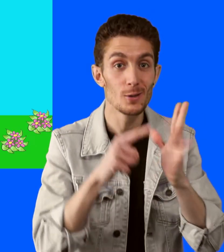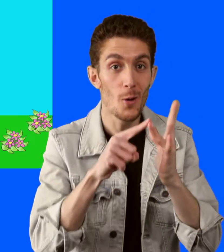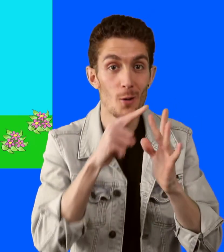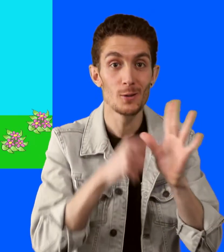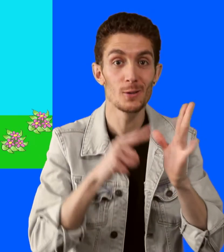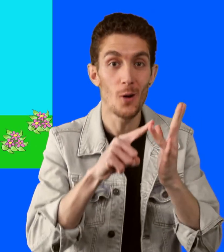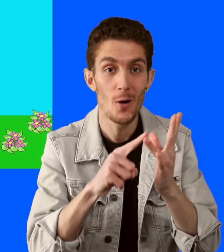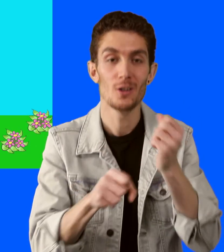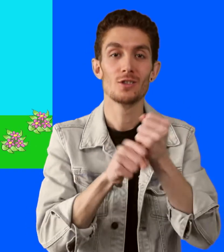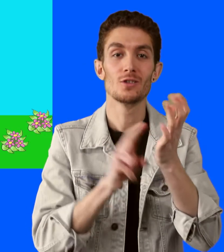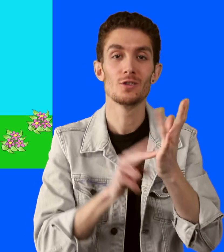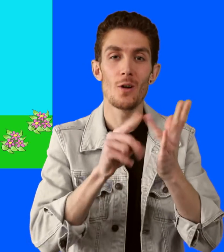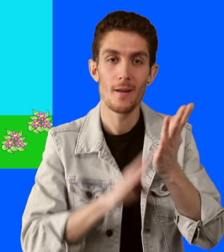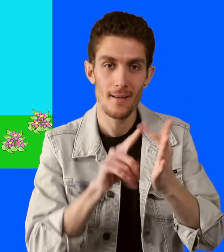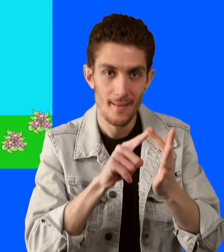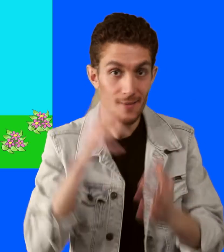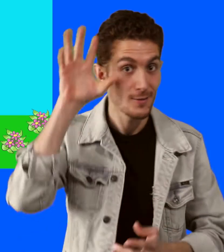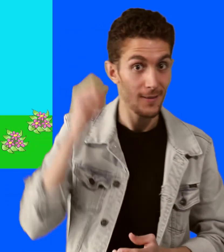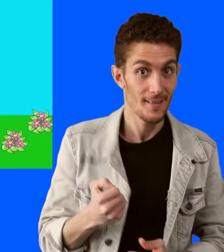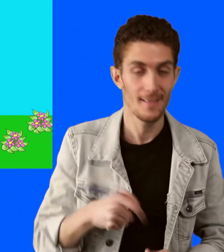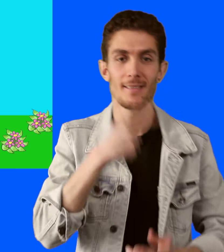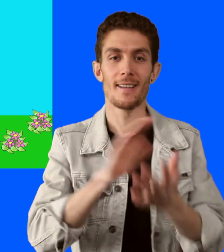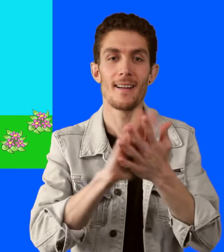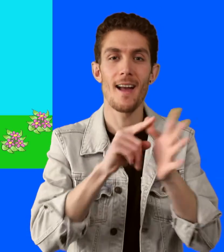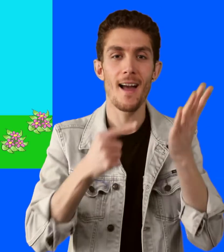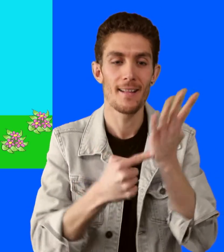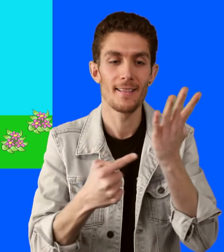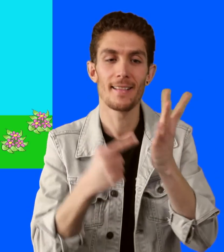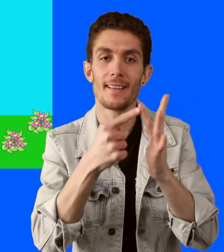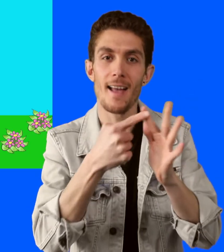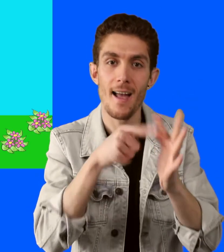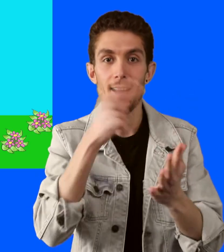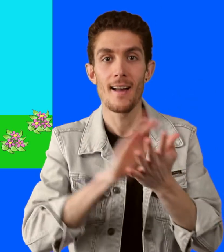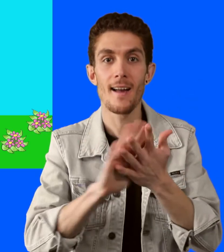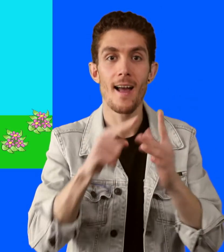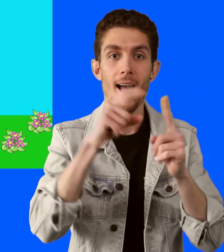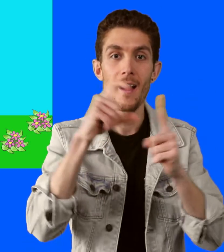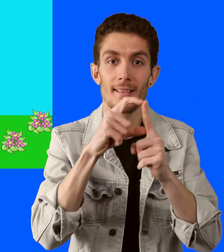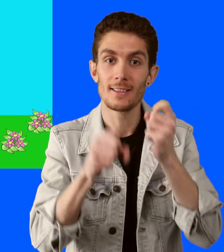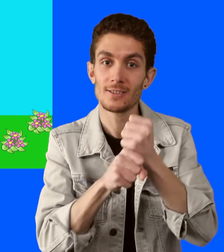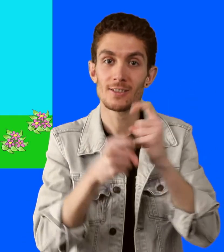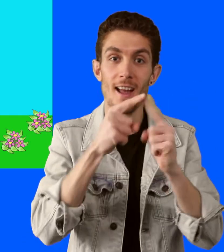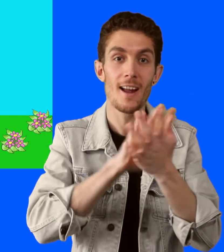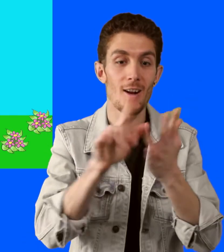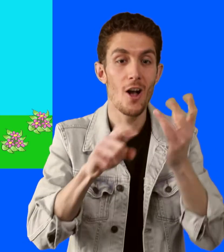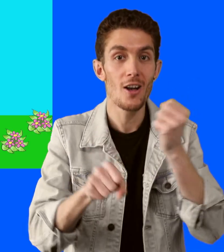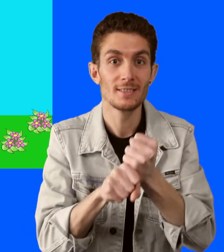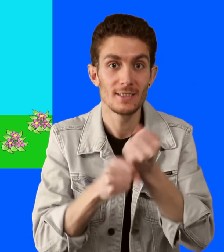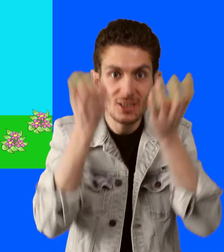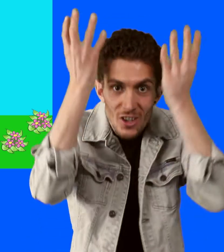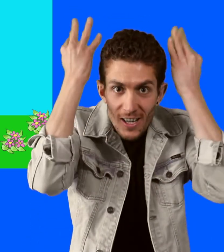jojo gnome hattie hedgehog and ella the elf were walking together to school oh i'm not looking forward to